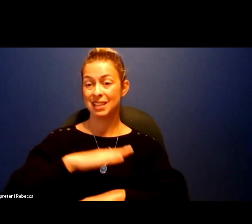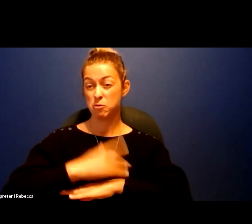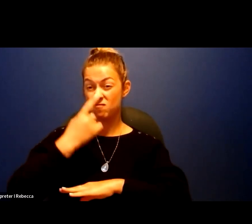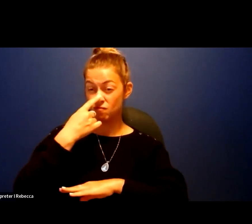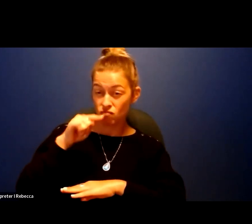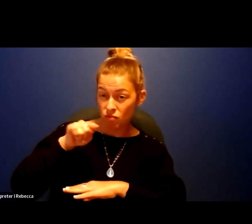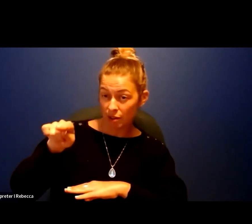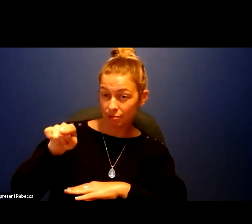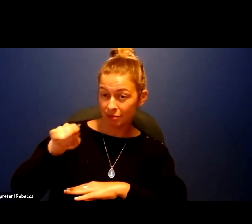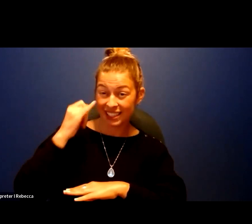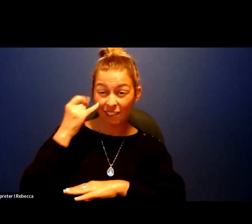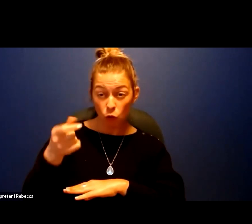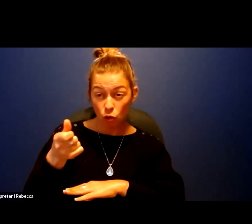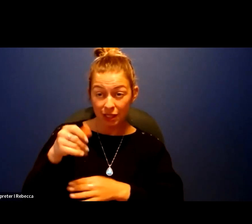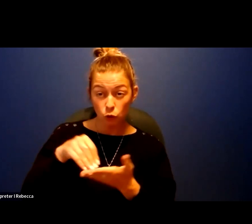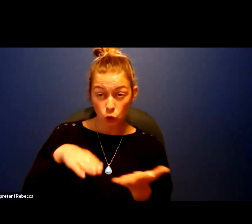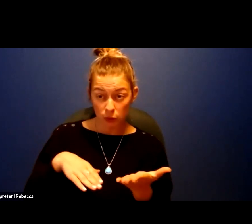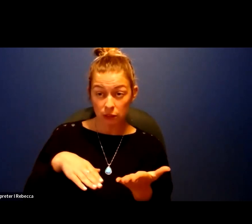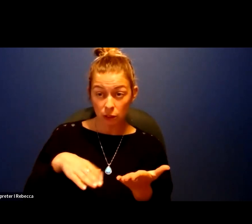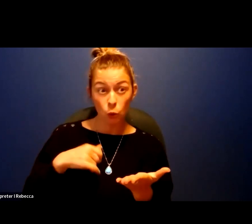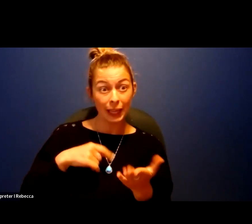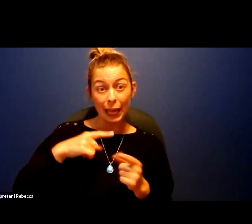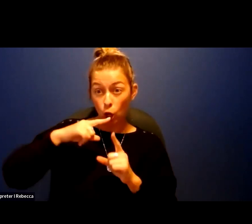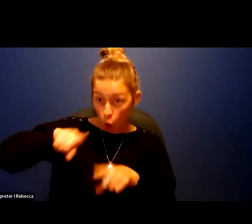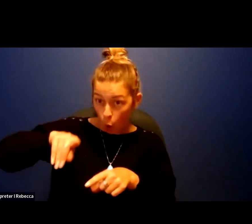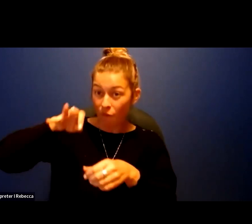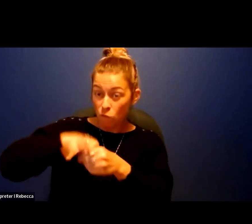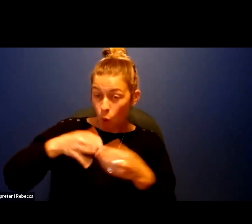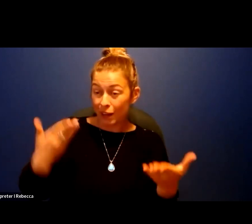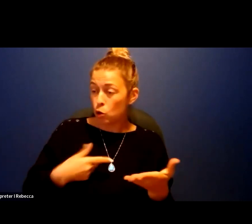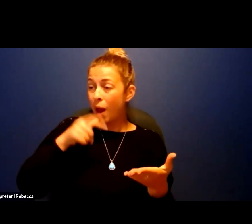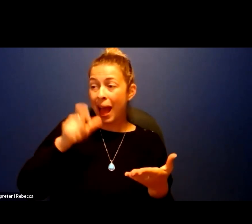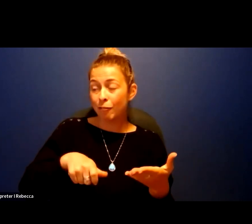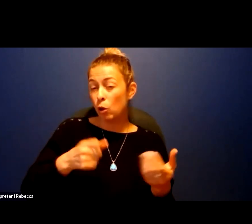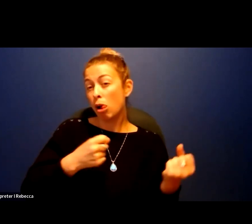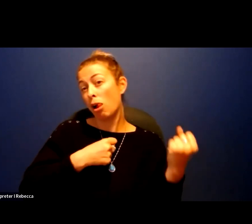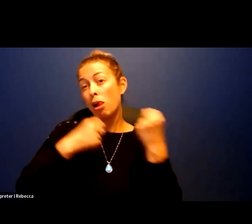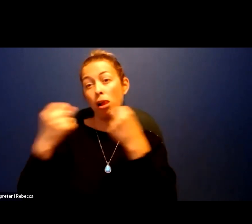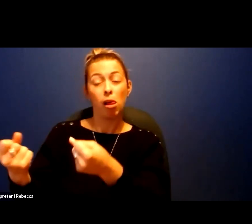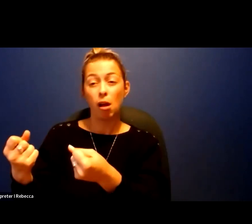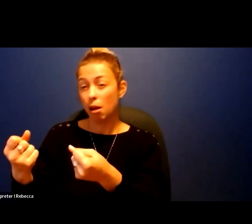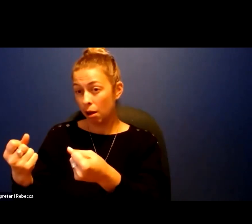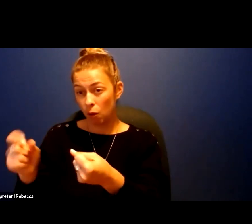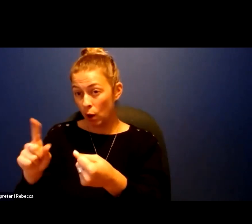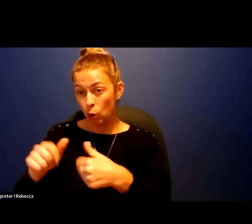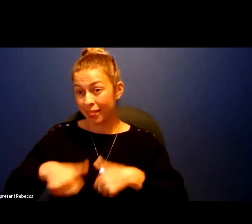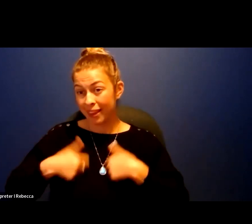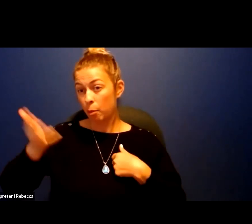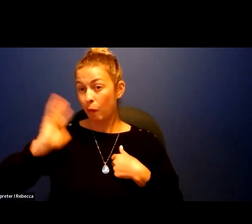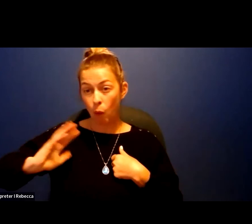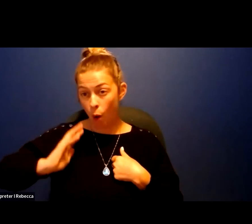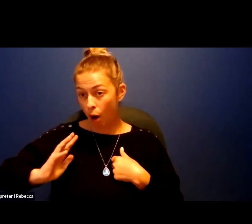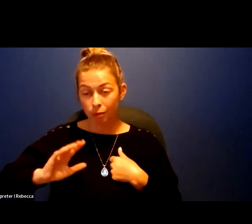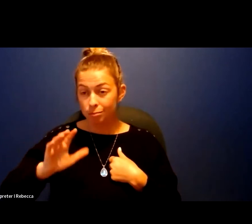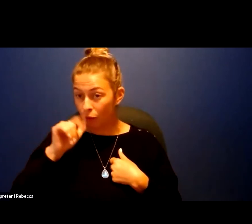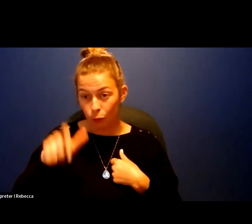You're a student here at Towson, you can vote here. You do not have to go to wherever you lived in the summer or wherever your